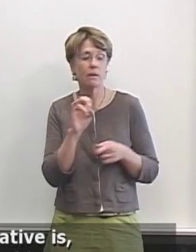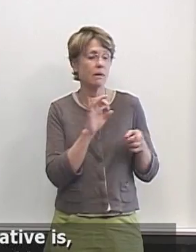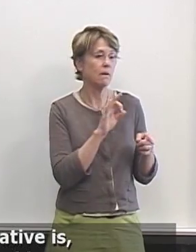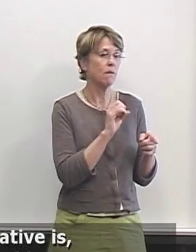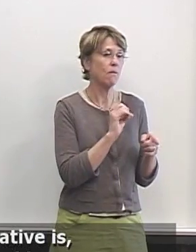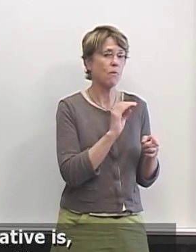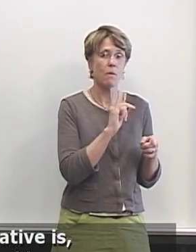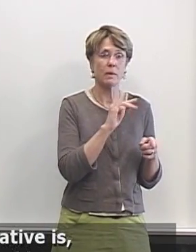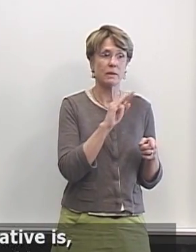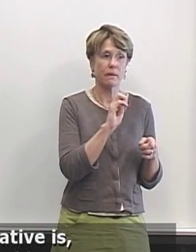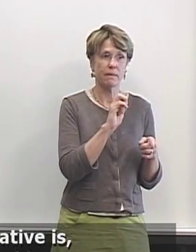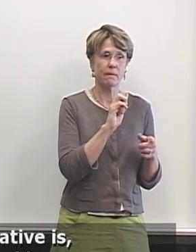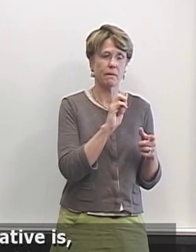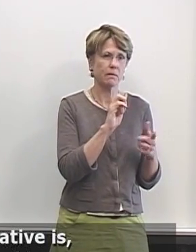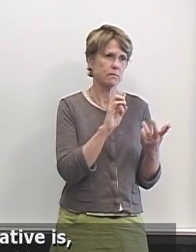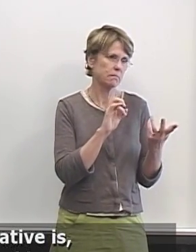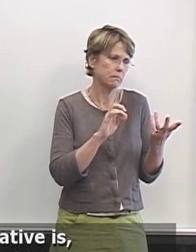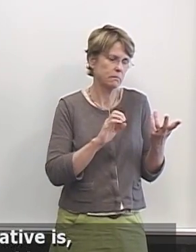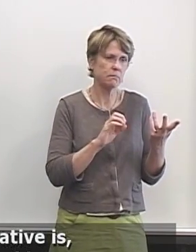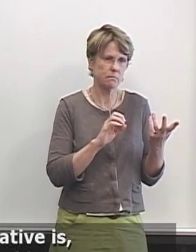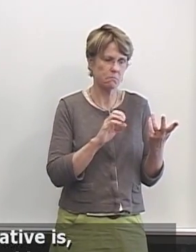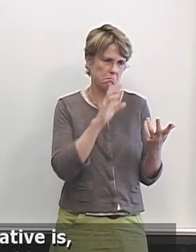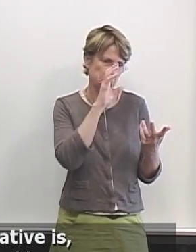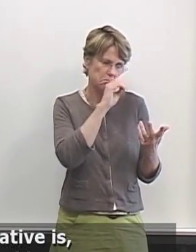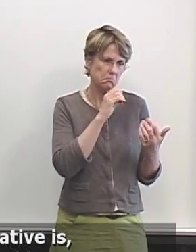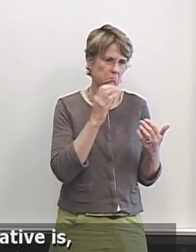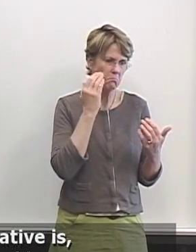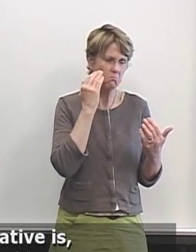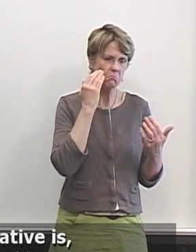Formative is, as you would assume,